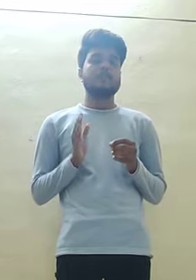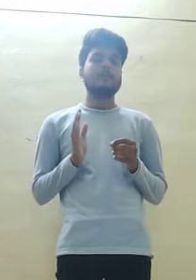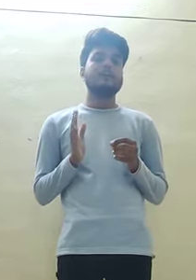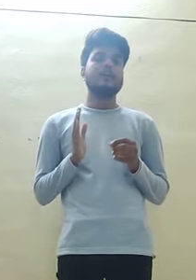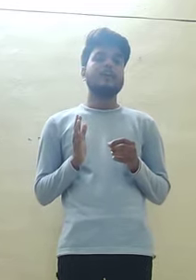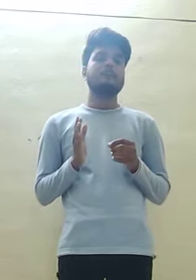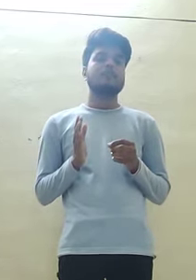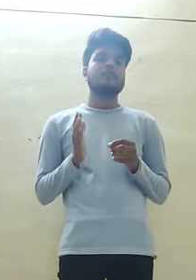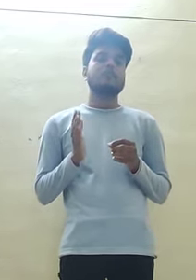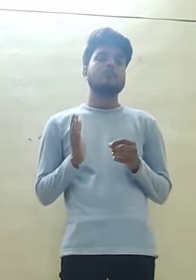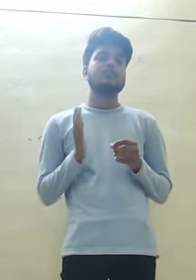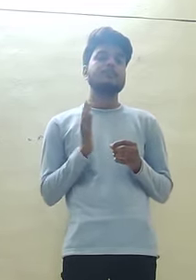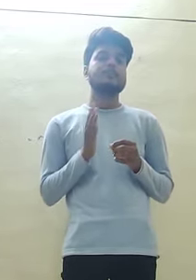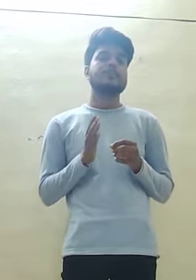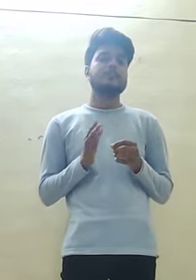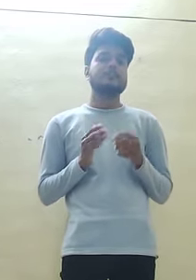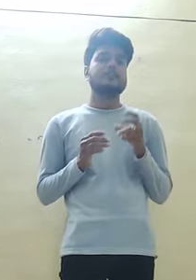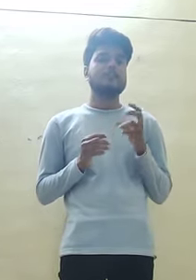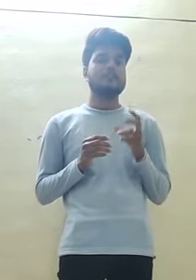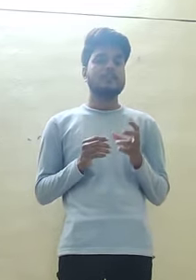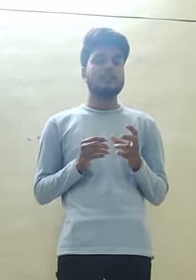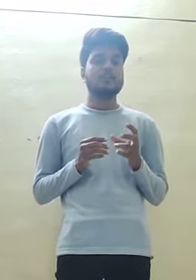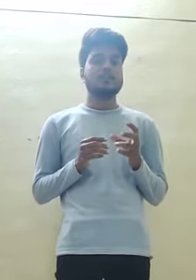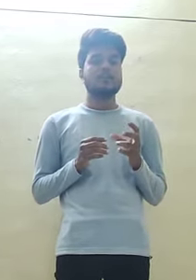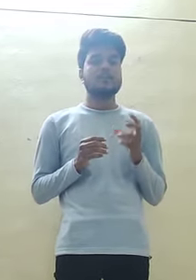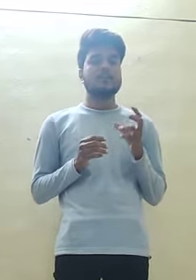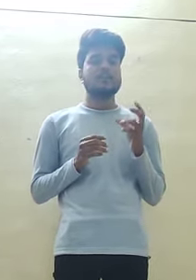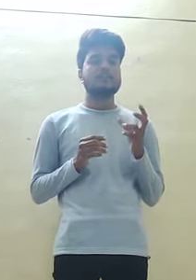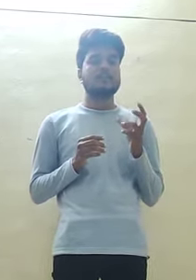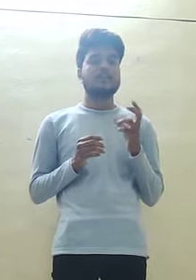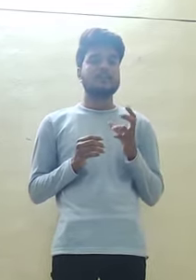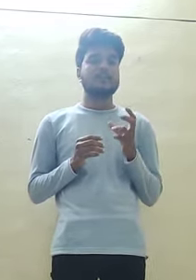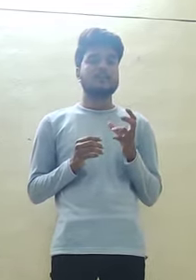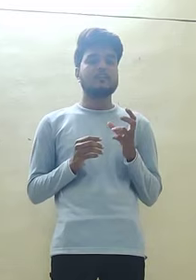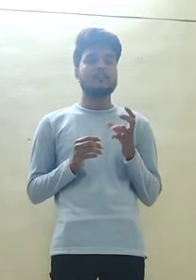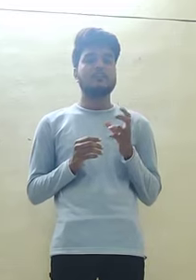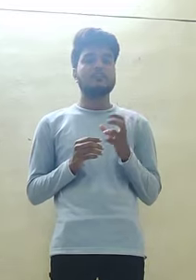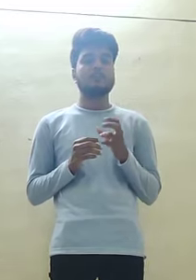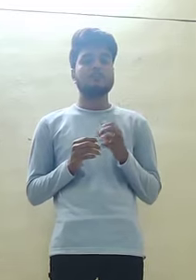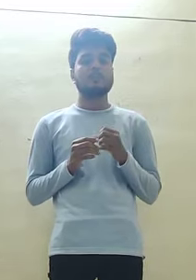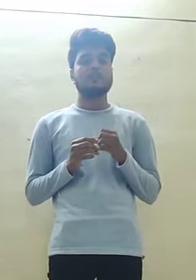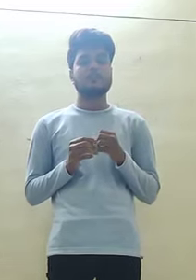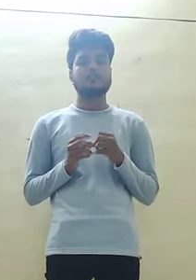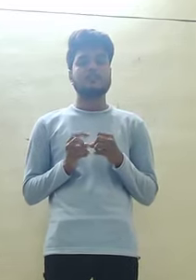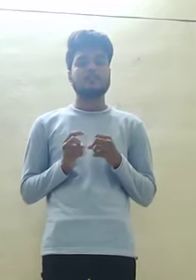It helps to iterate, filter and extract data from collection.